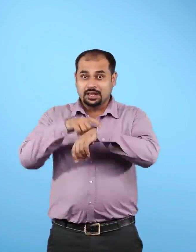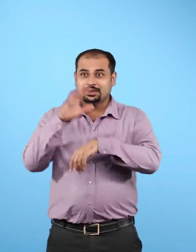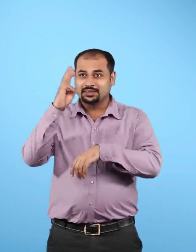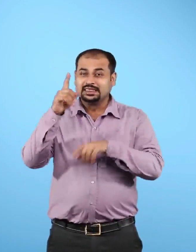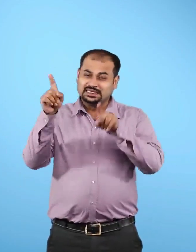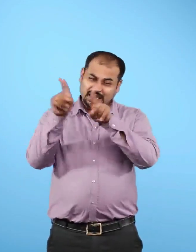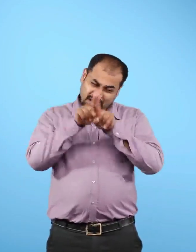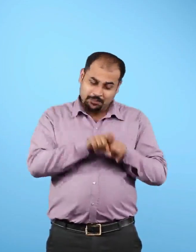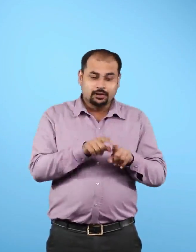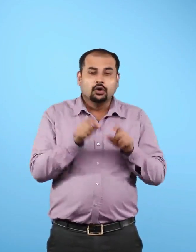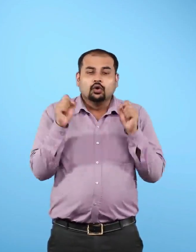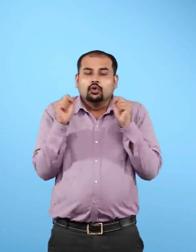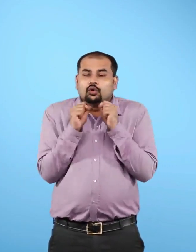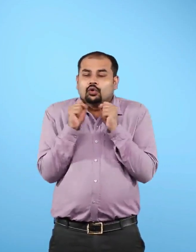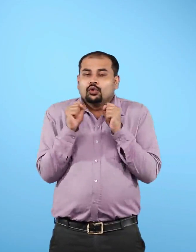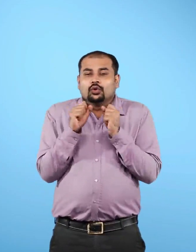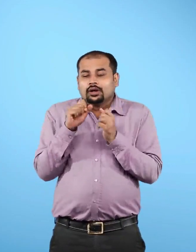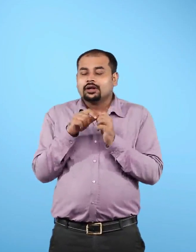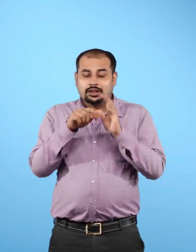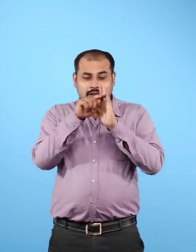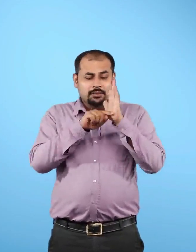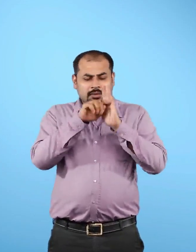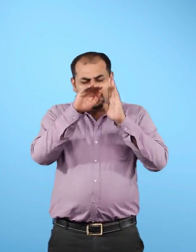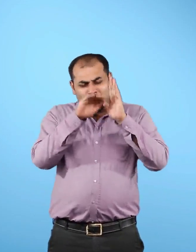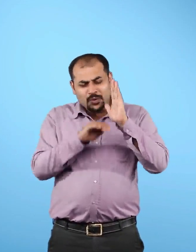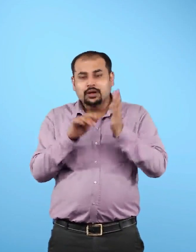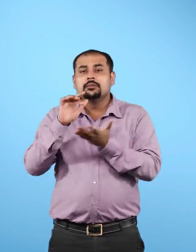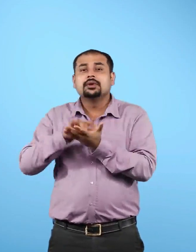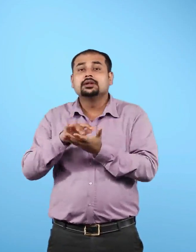Which place is the coolest at that time?